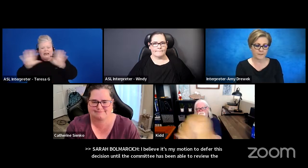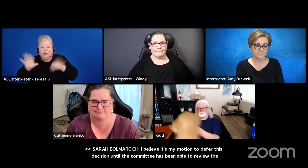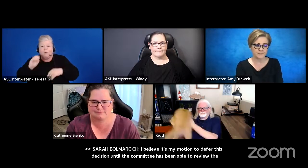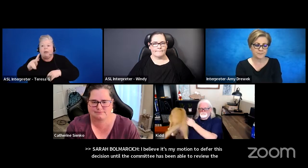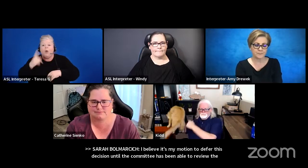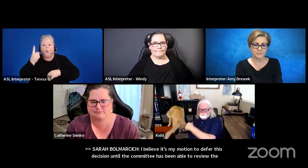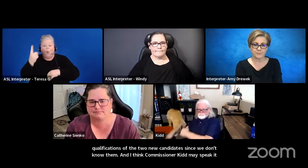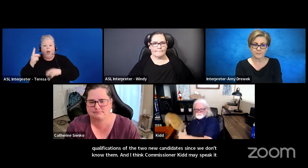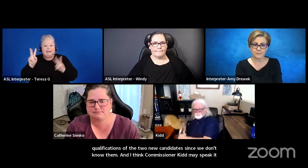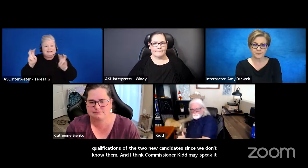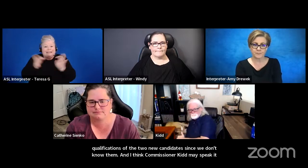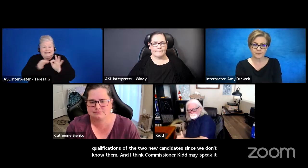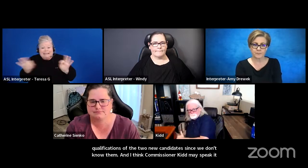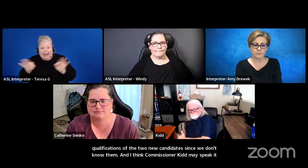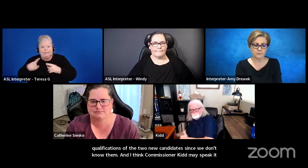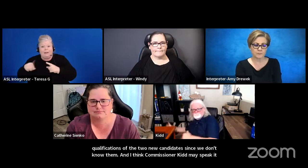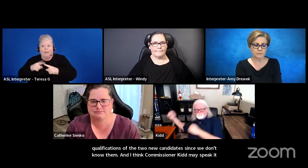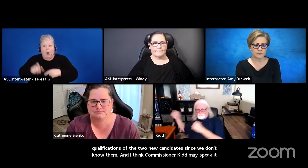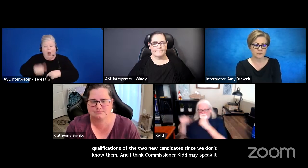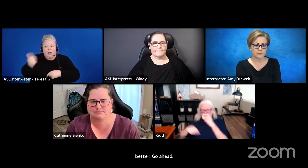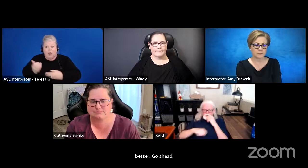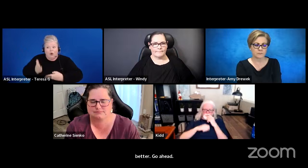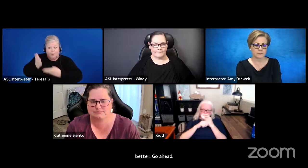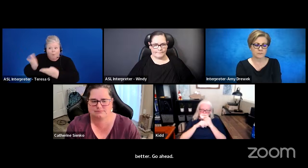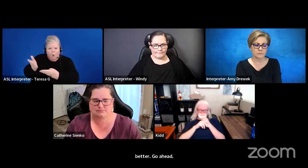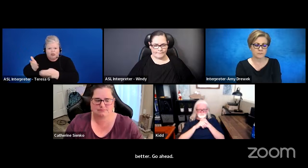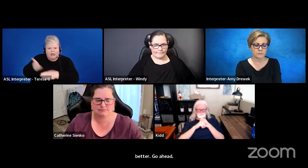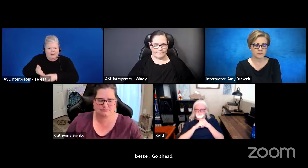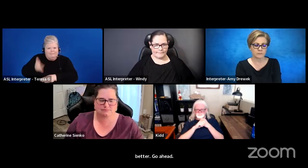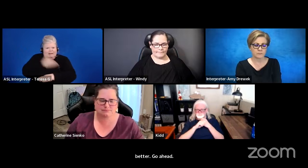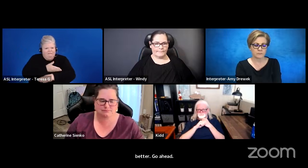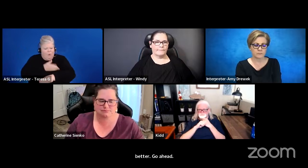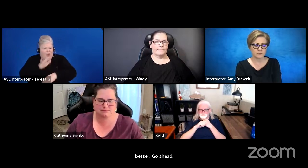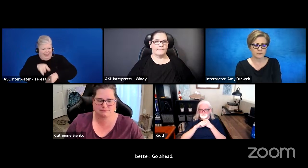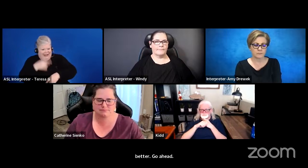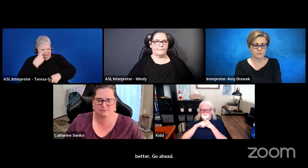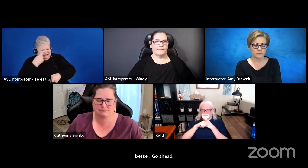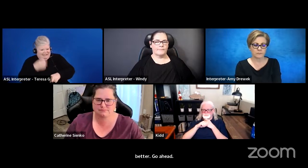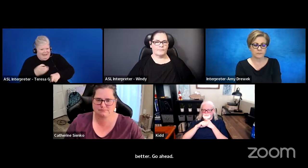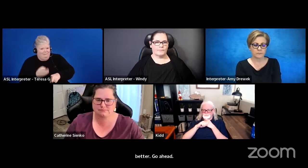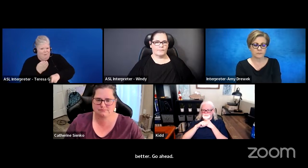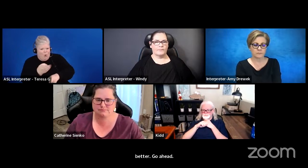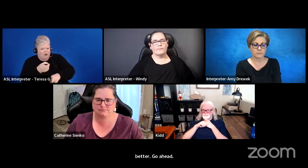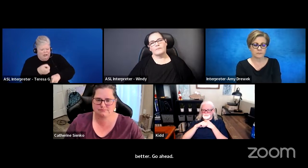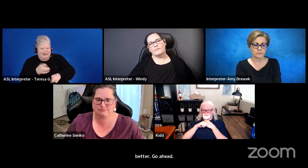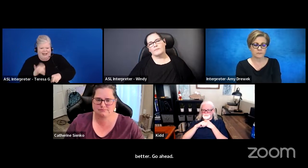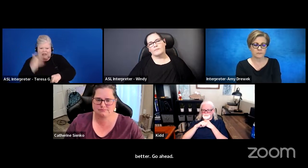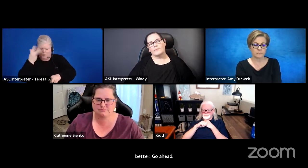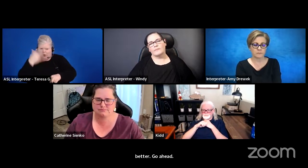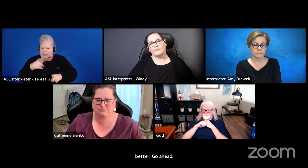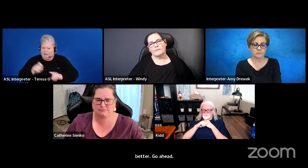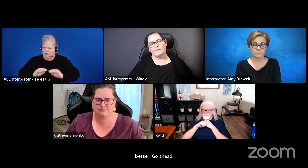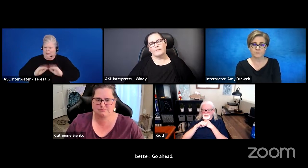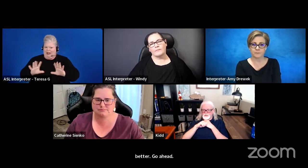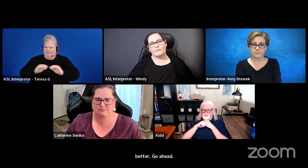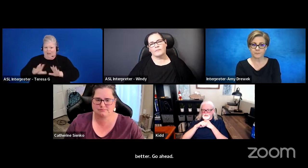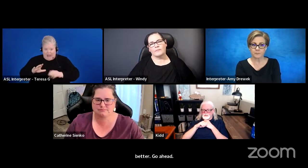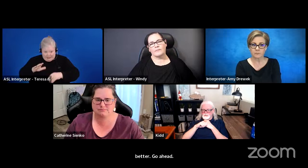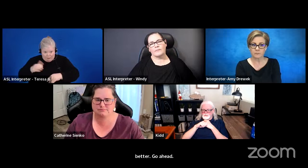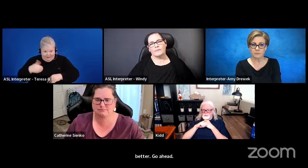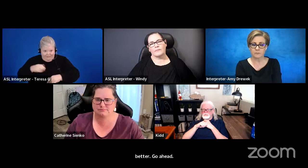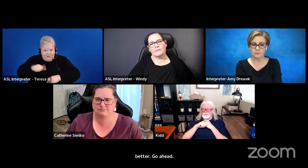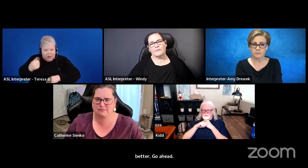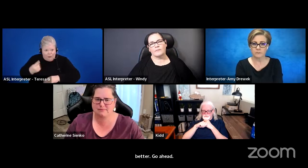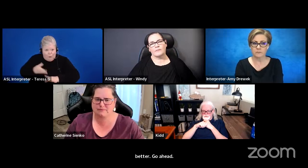was another motion already on the table prior to the one you just referred to. That's where I'm needing clarification.